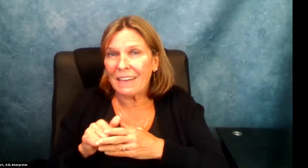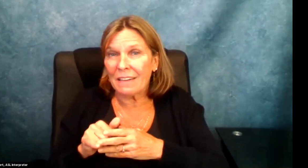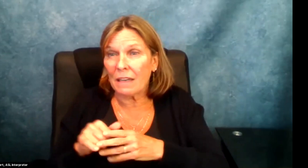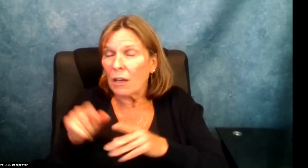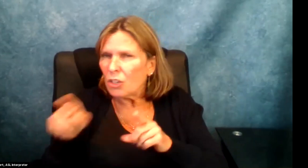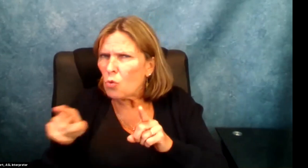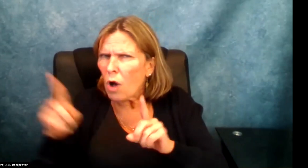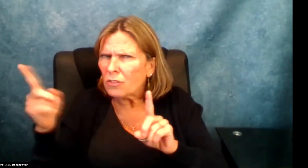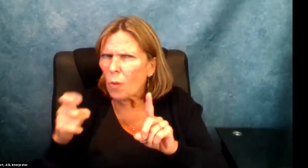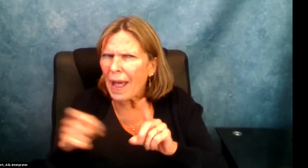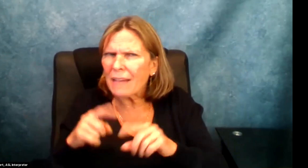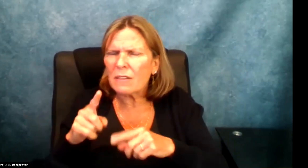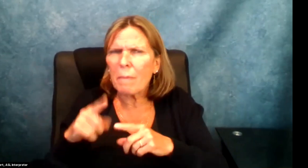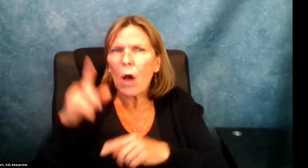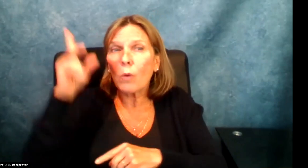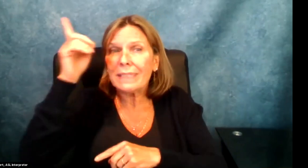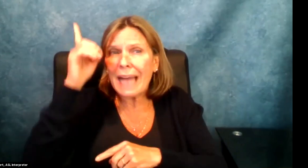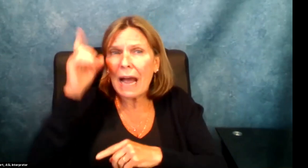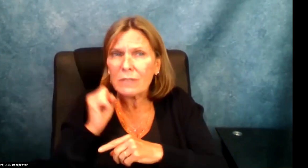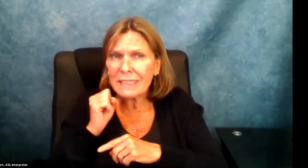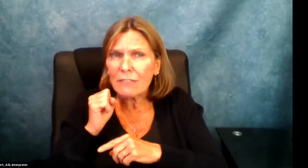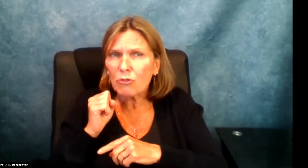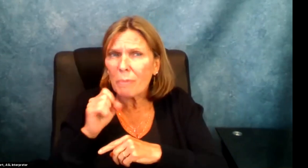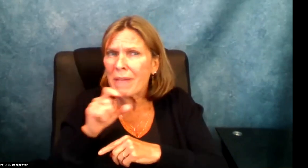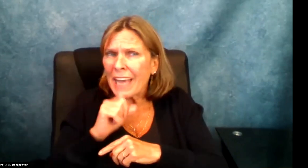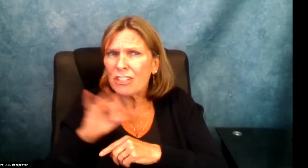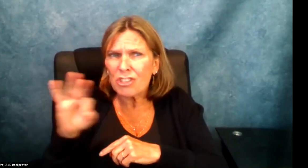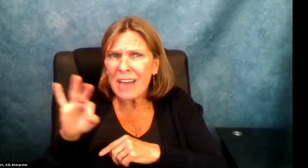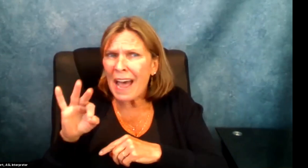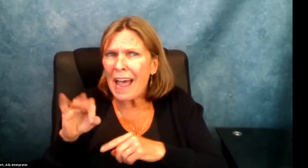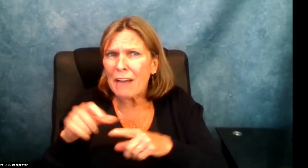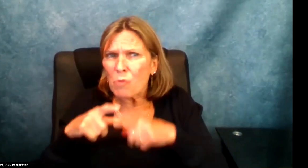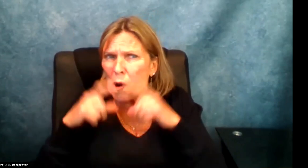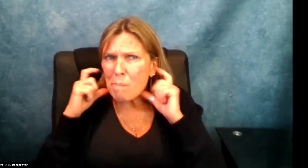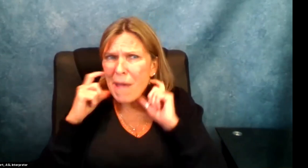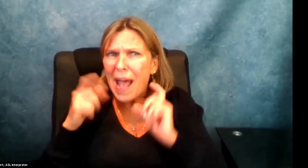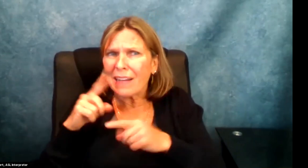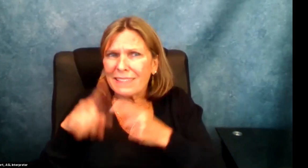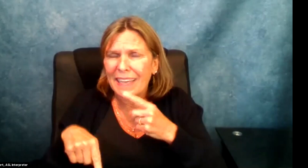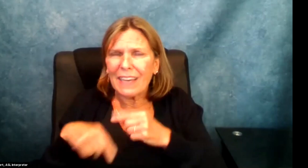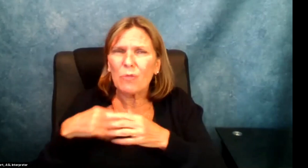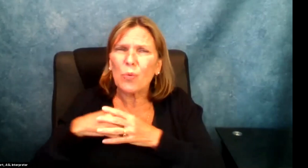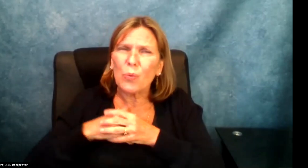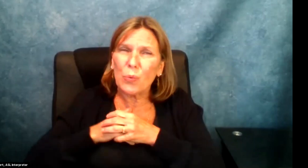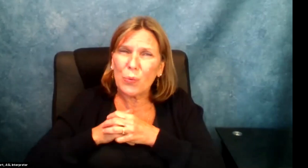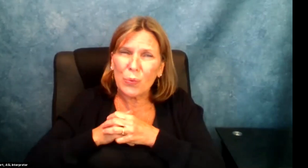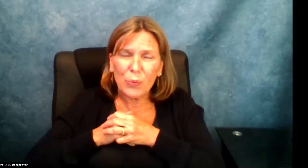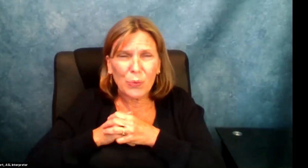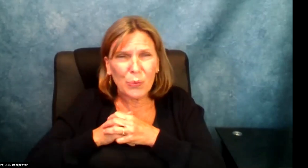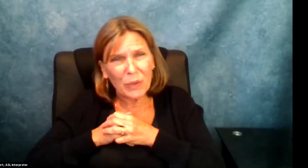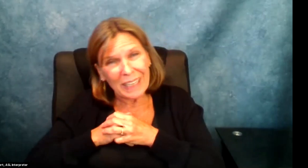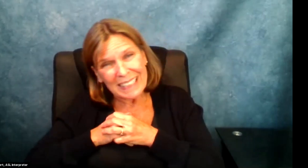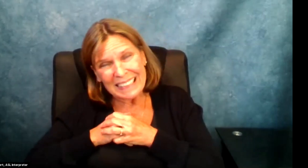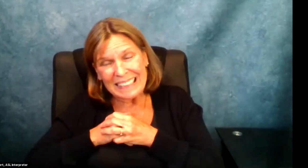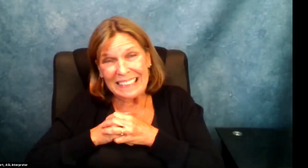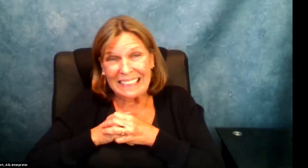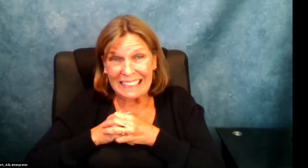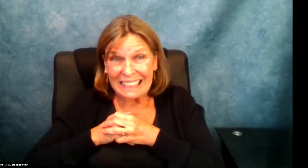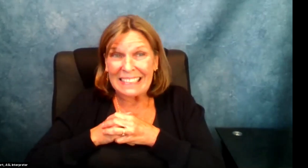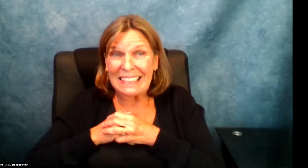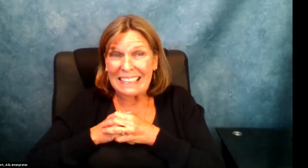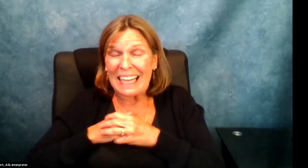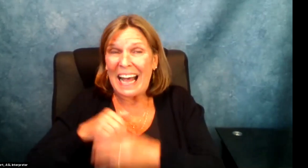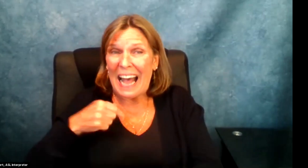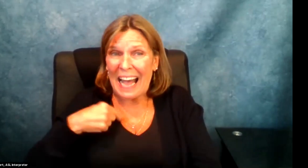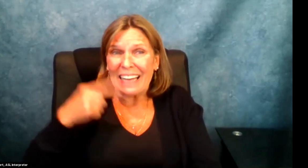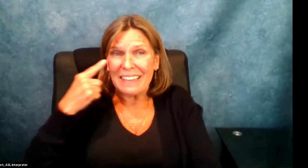as, and some people would find this to be a politically sensitive statement, but I do see vaccination as